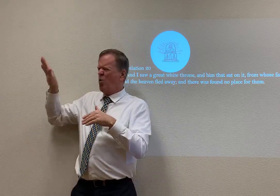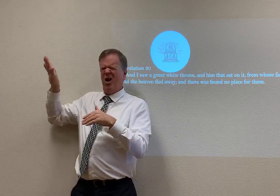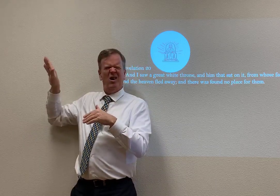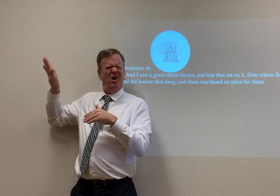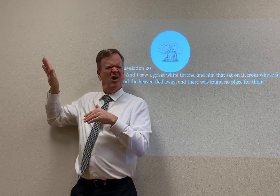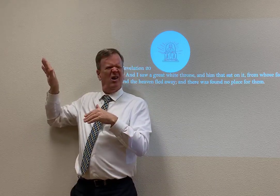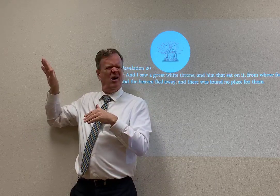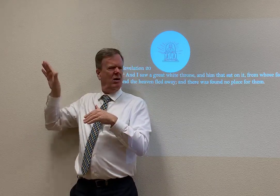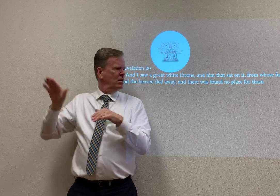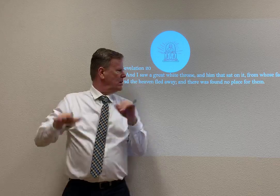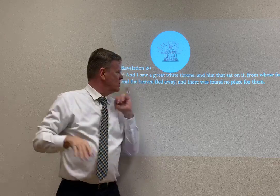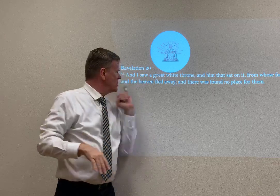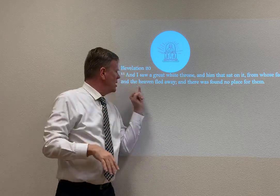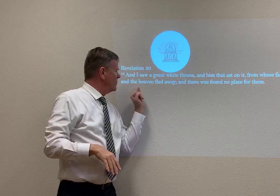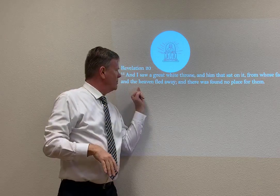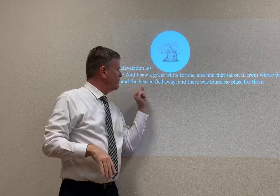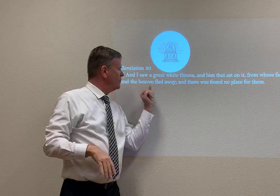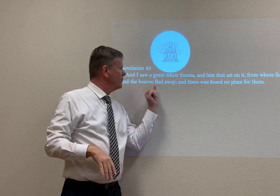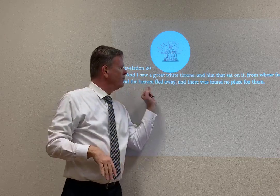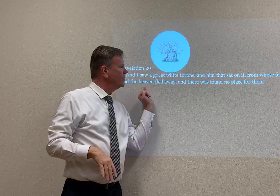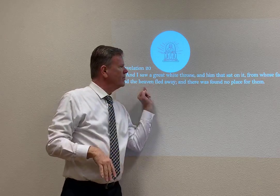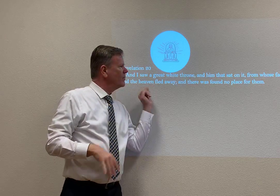heaven fled away.